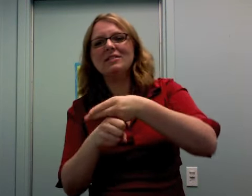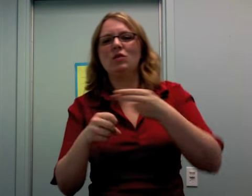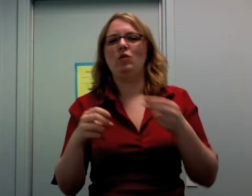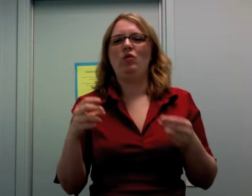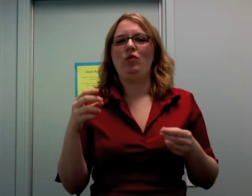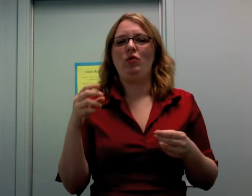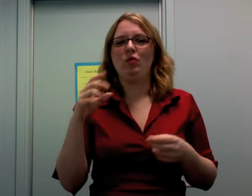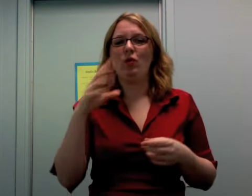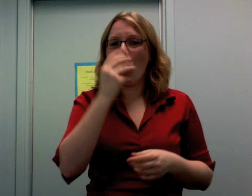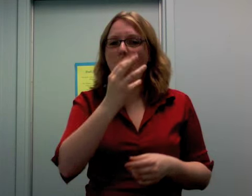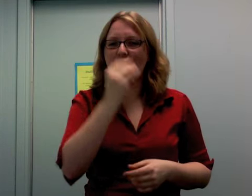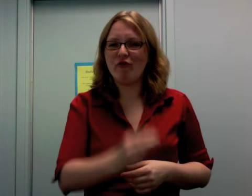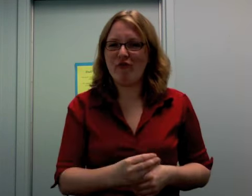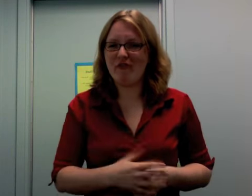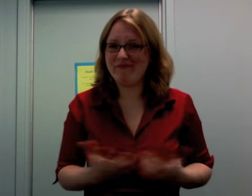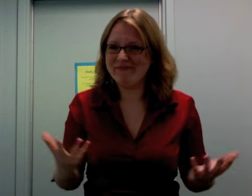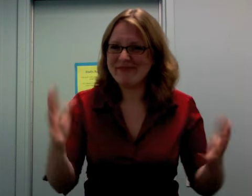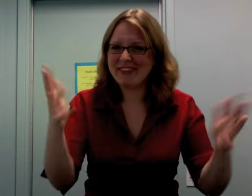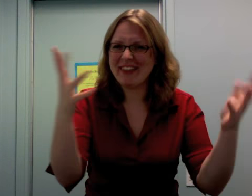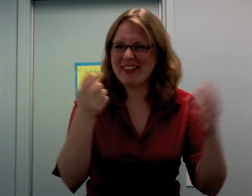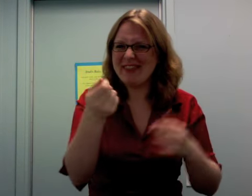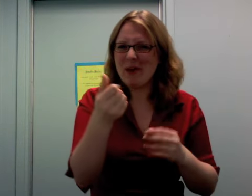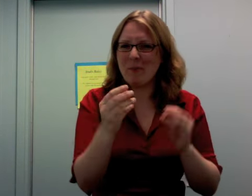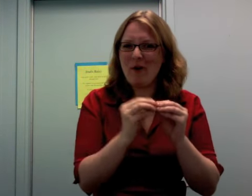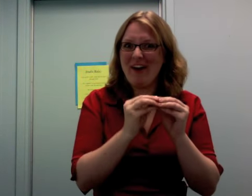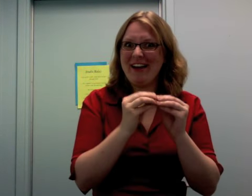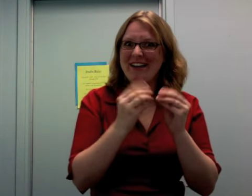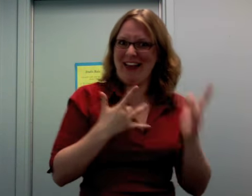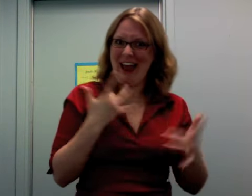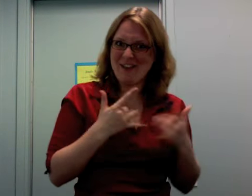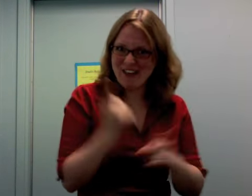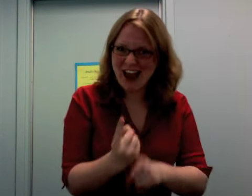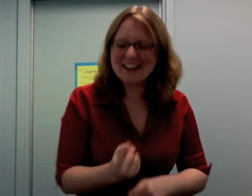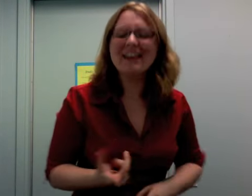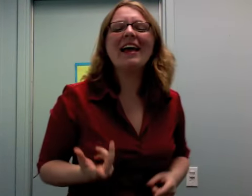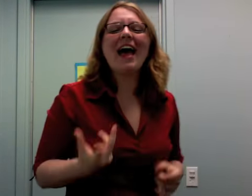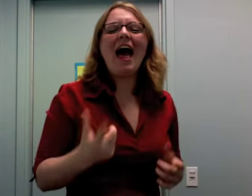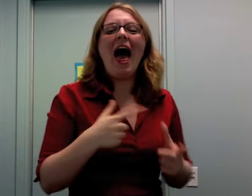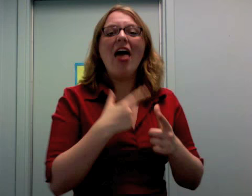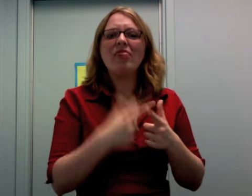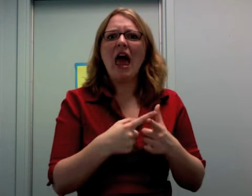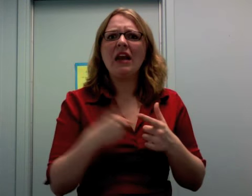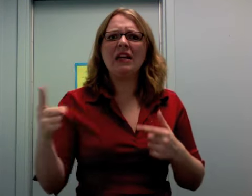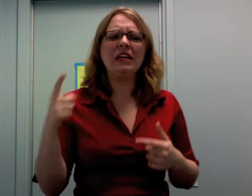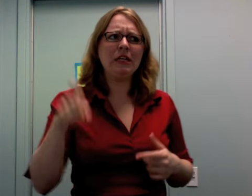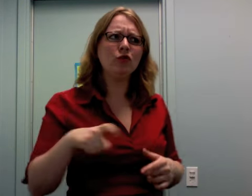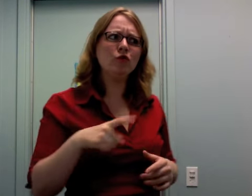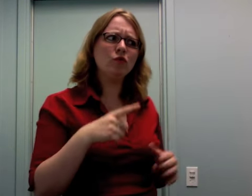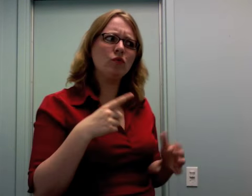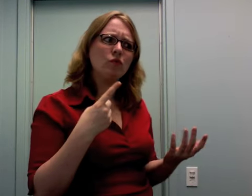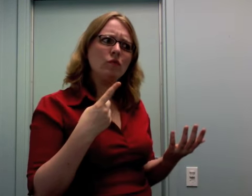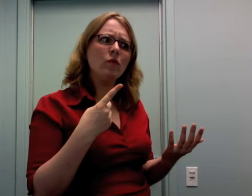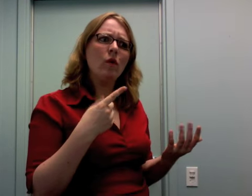Then they go to the fair where the pig meets the wolf on the road and has to be very clever to outsmart him, but he does